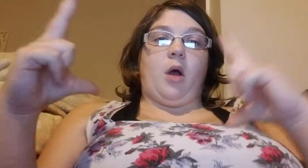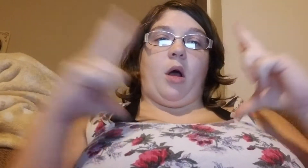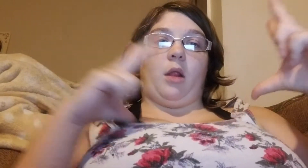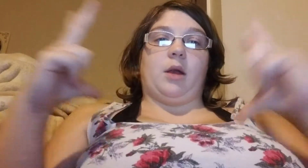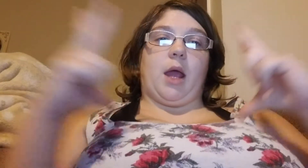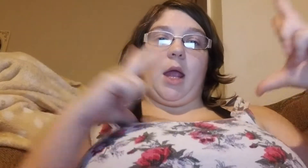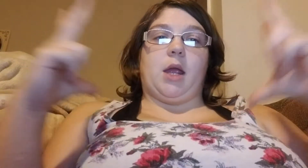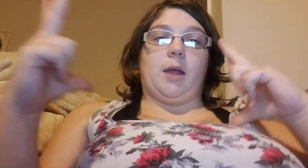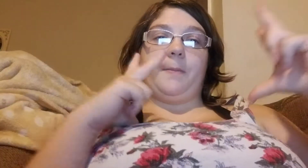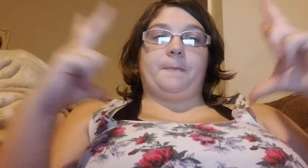Holiday.